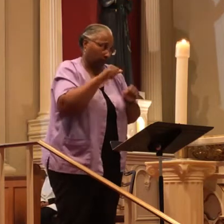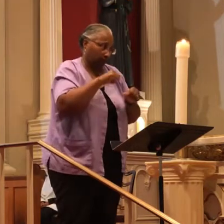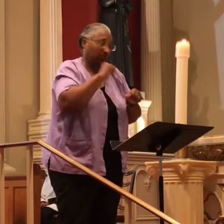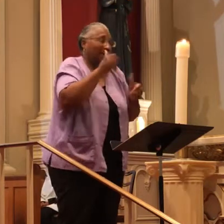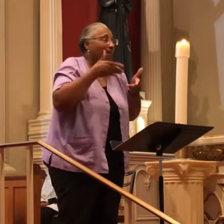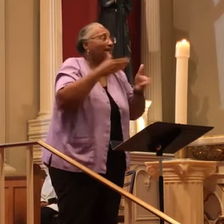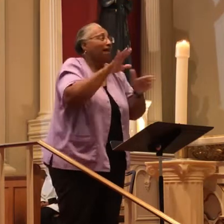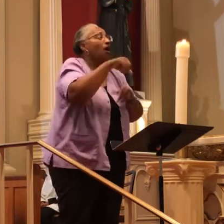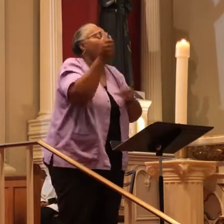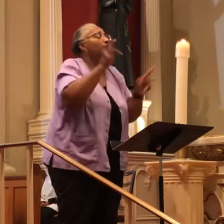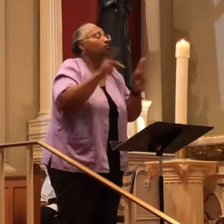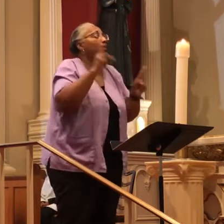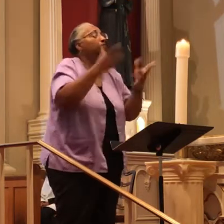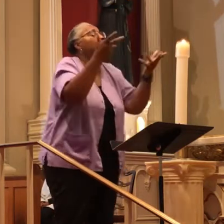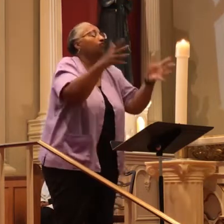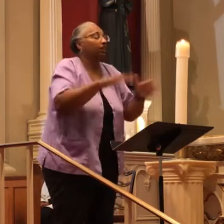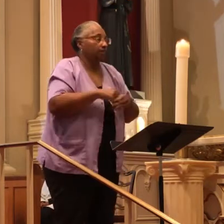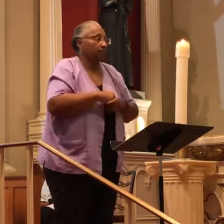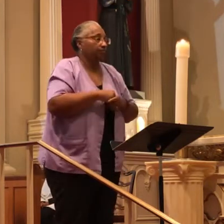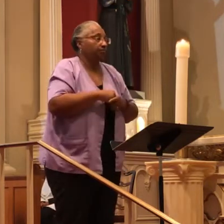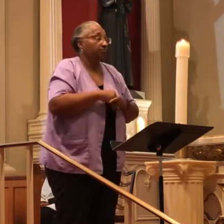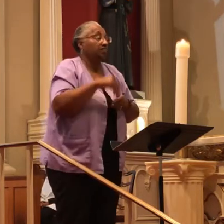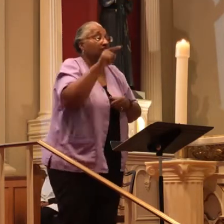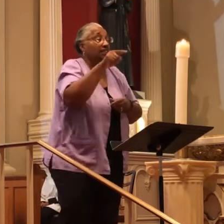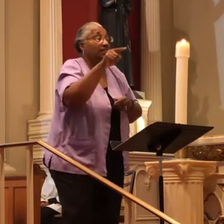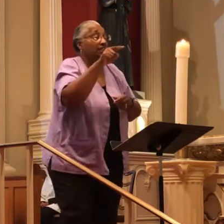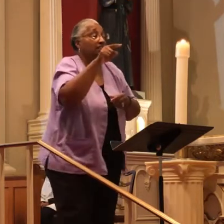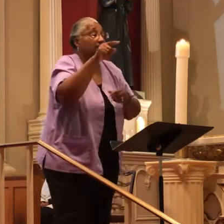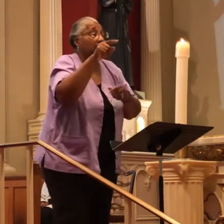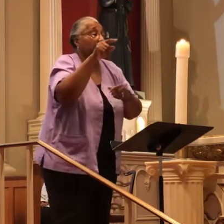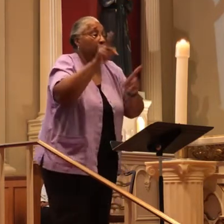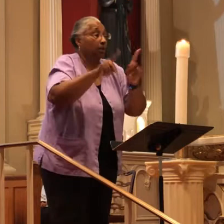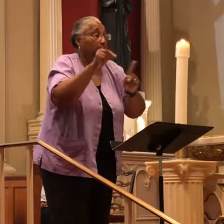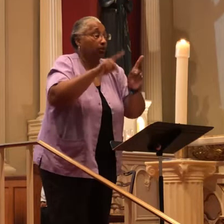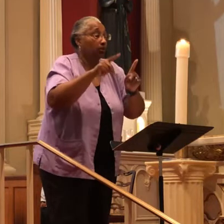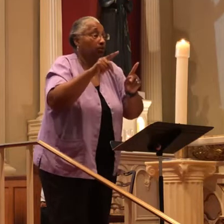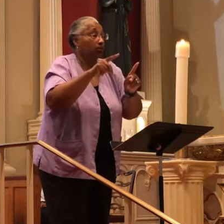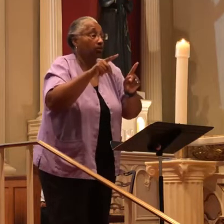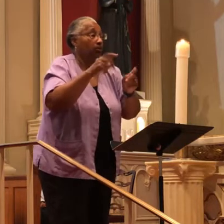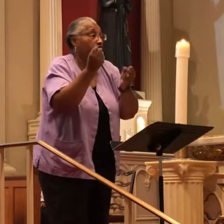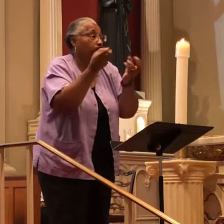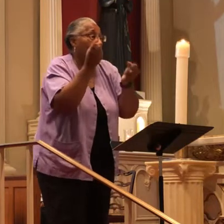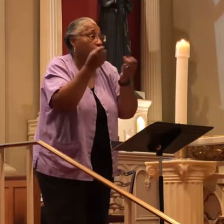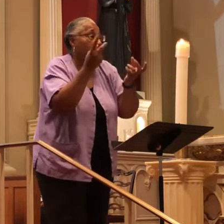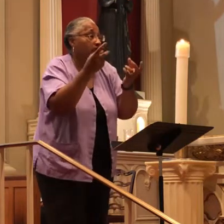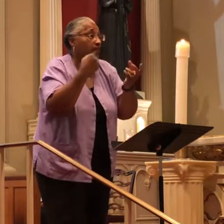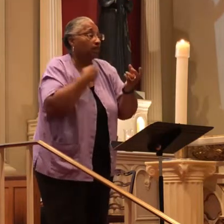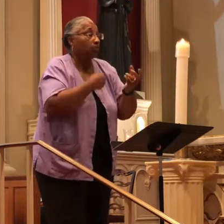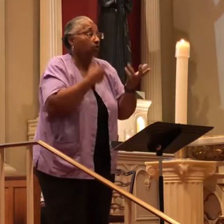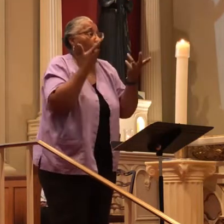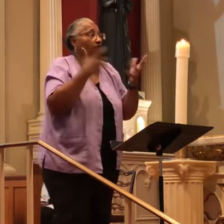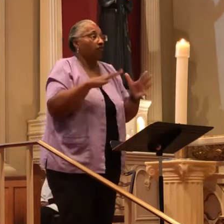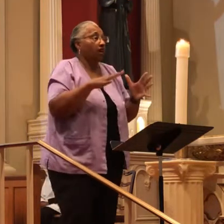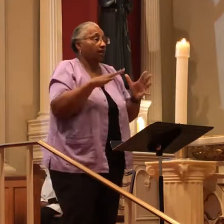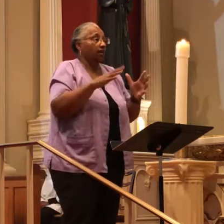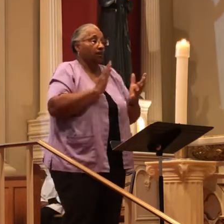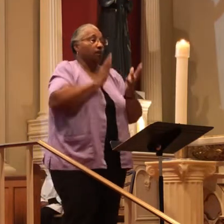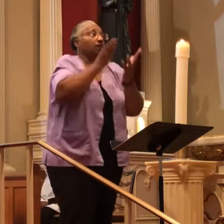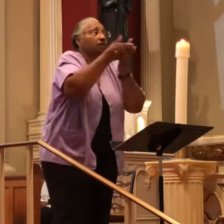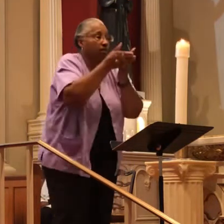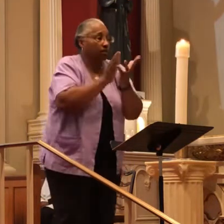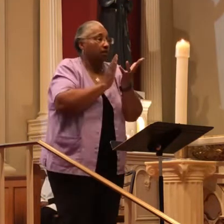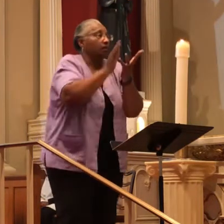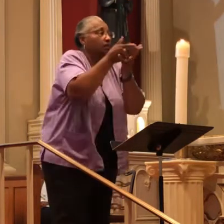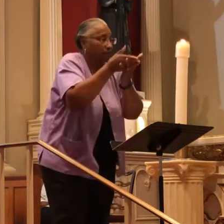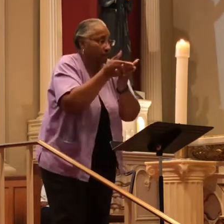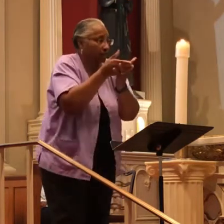as people are speaking to us, we're already thinking what we're going to respond. And Solomon is saying, we need to change that.